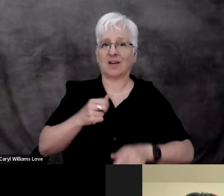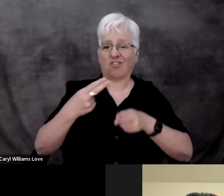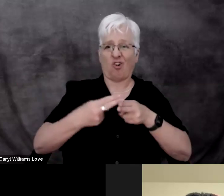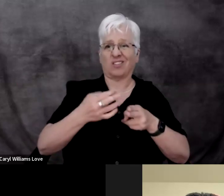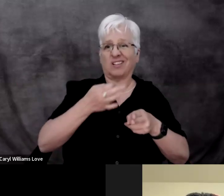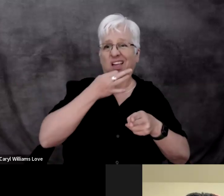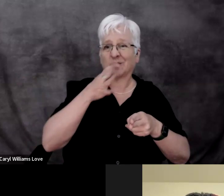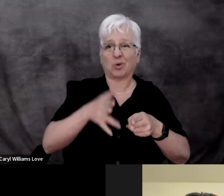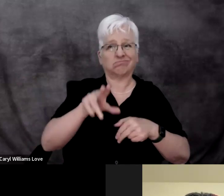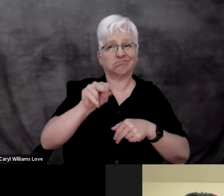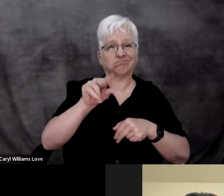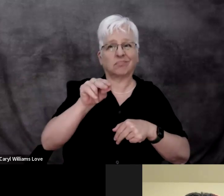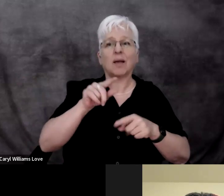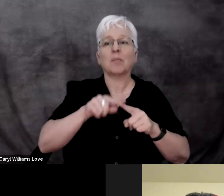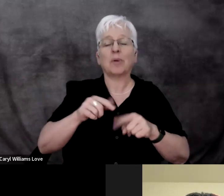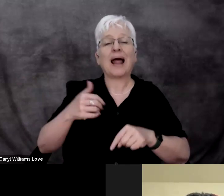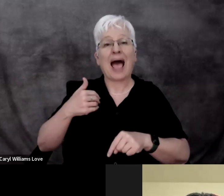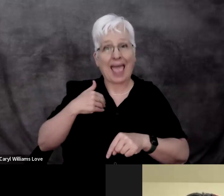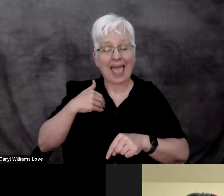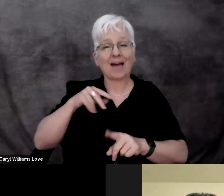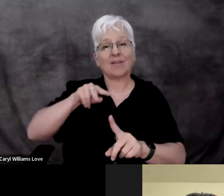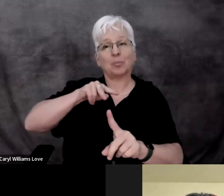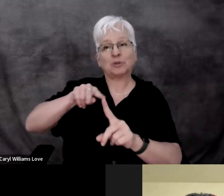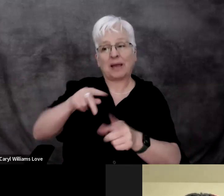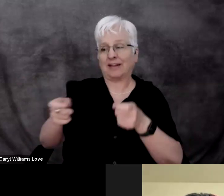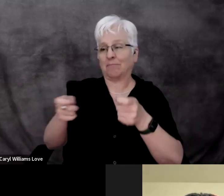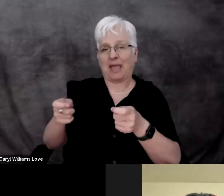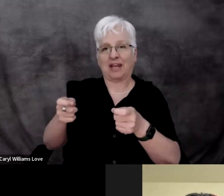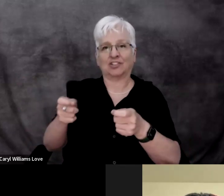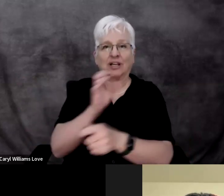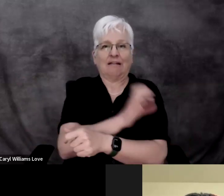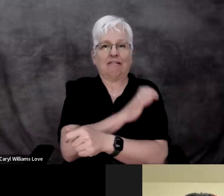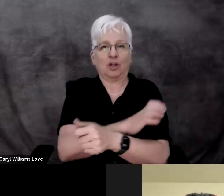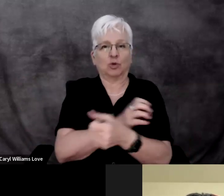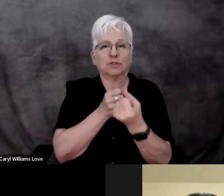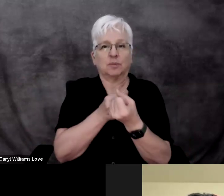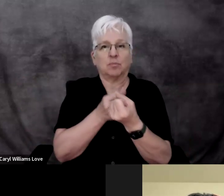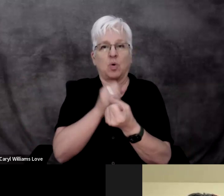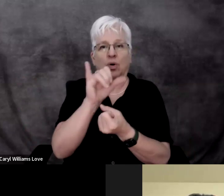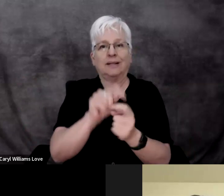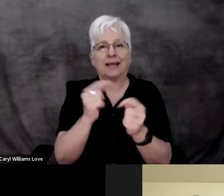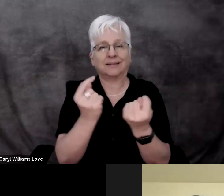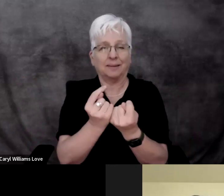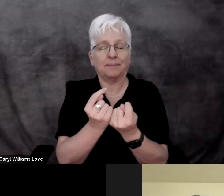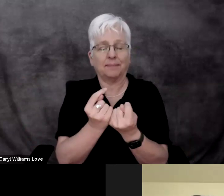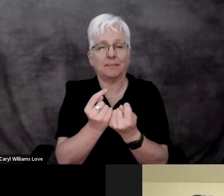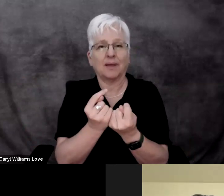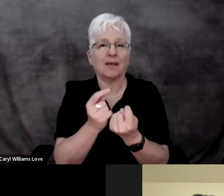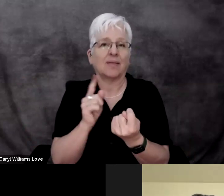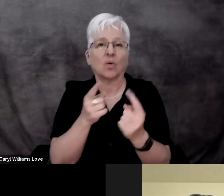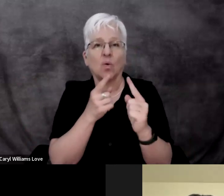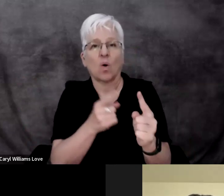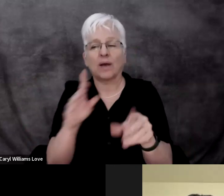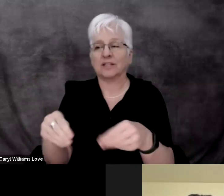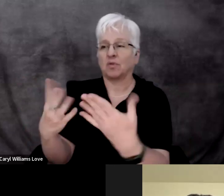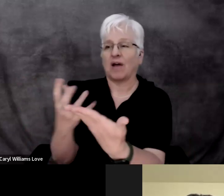do have a perspective managing our clinical supports team, which is meant to provide support to